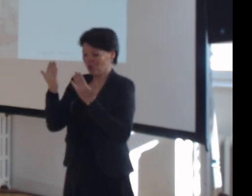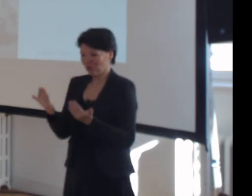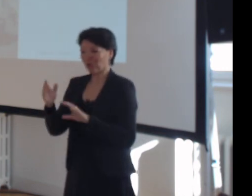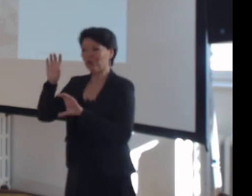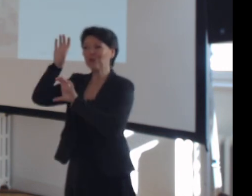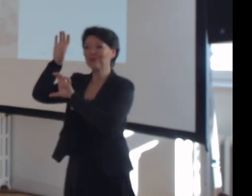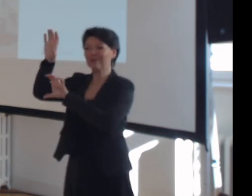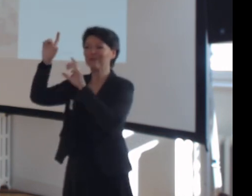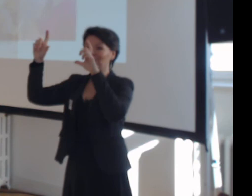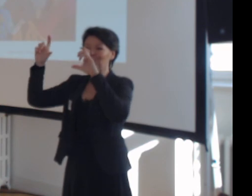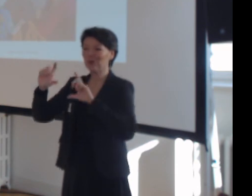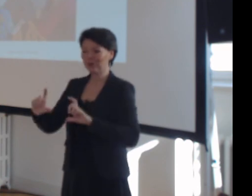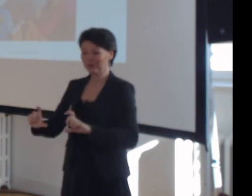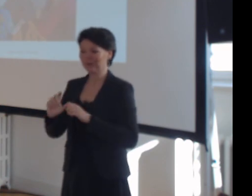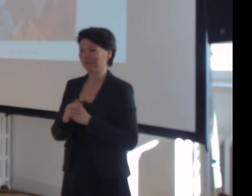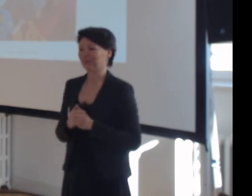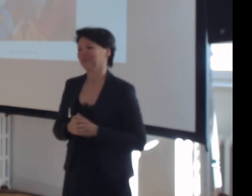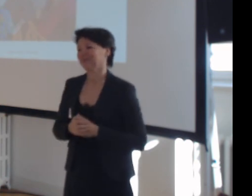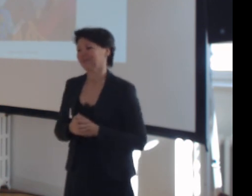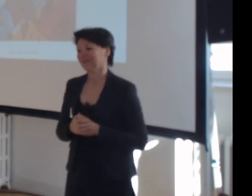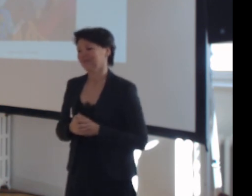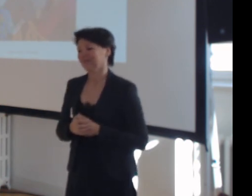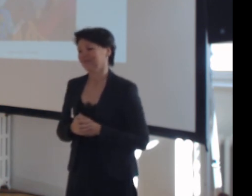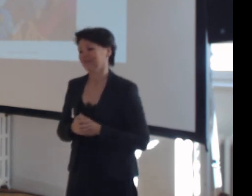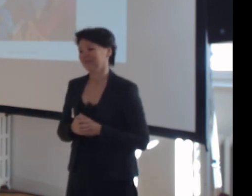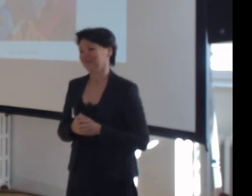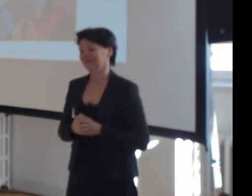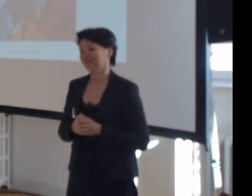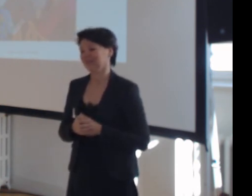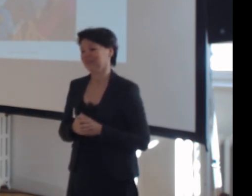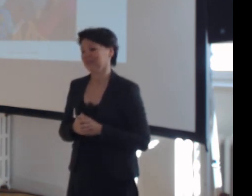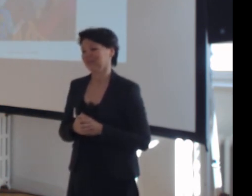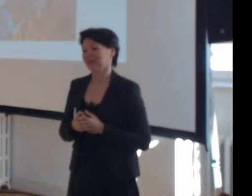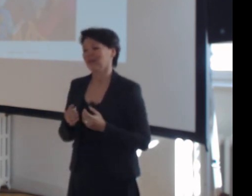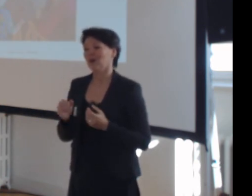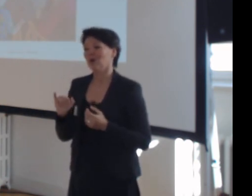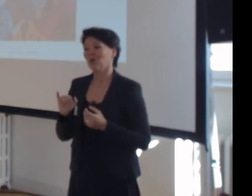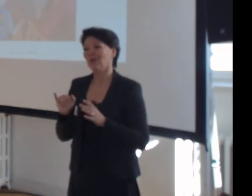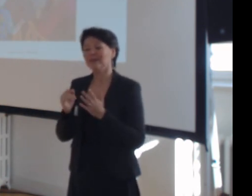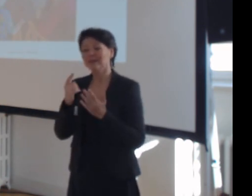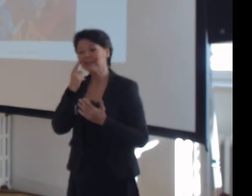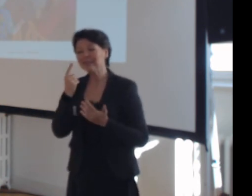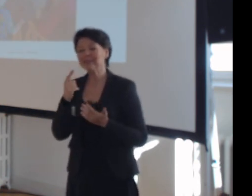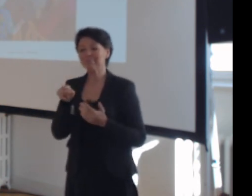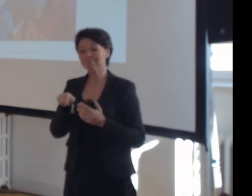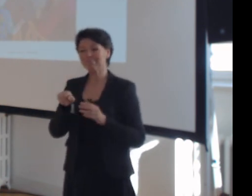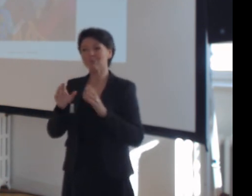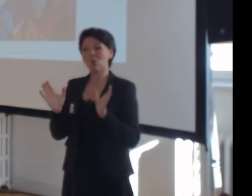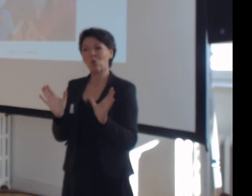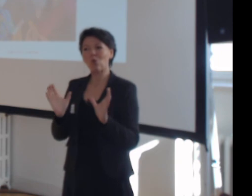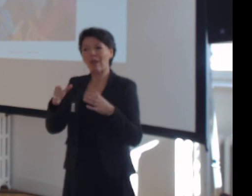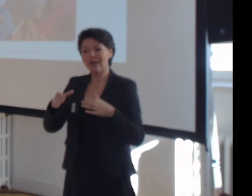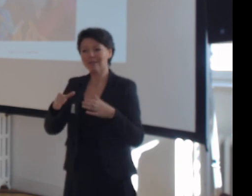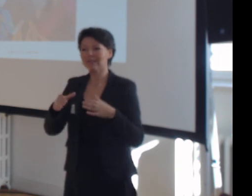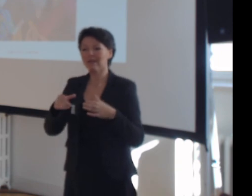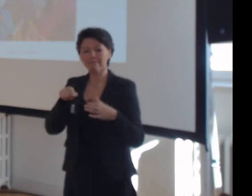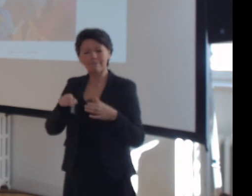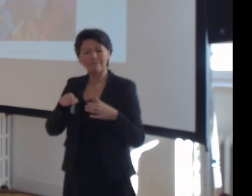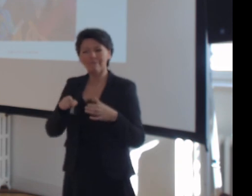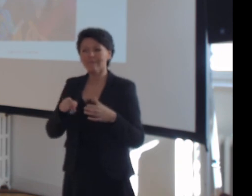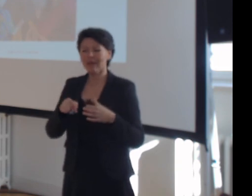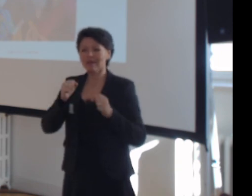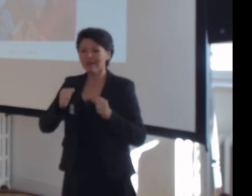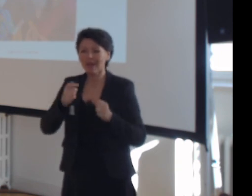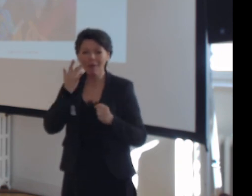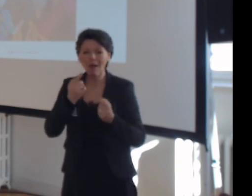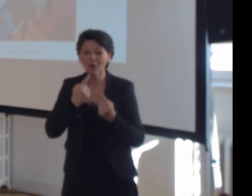now. And what we find in general that this collection makes for excellent conversation with the